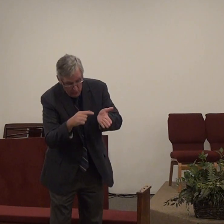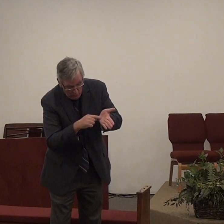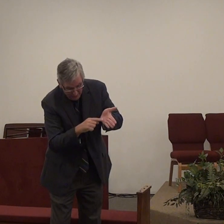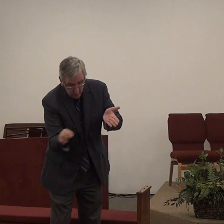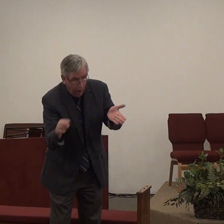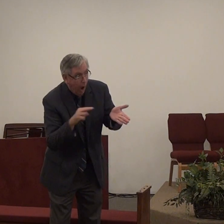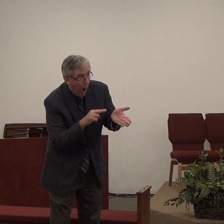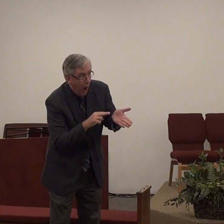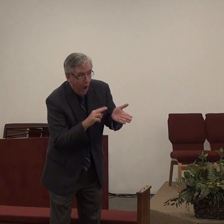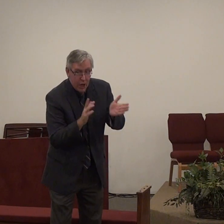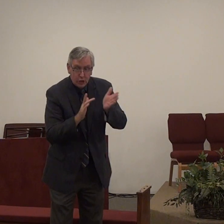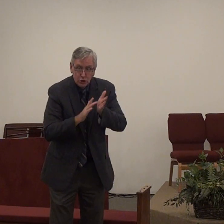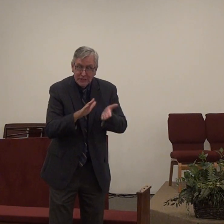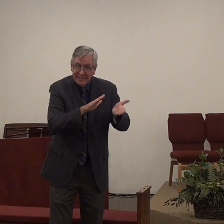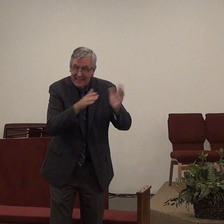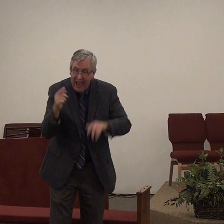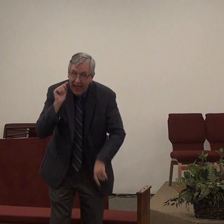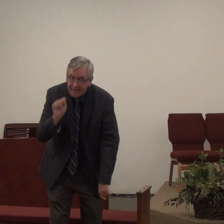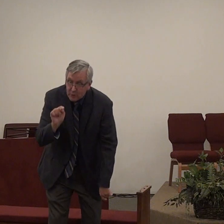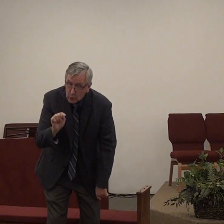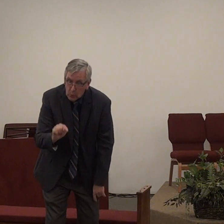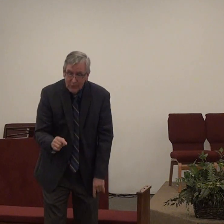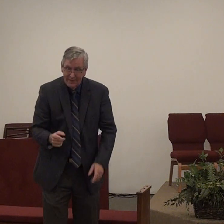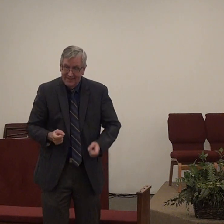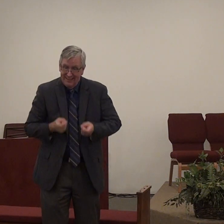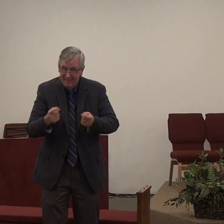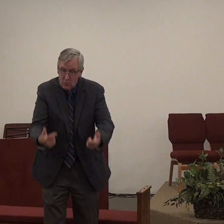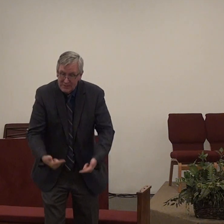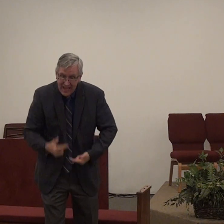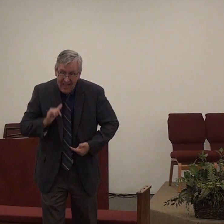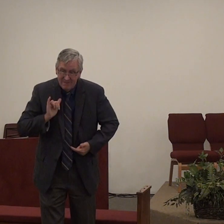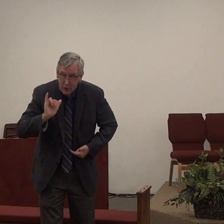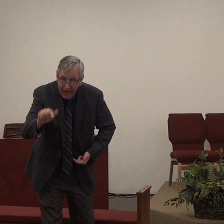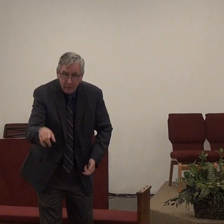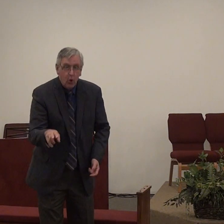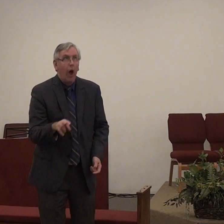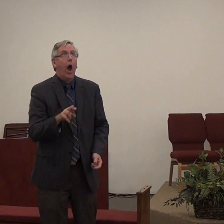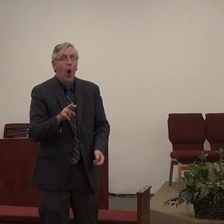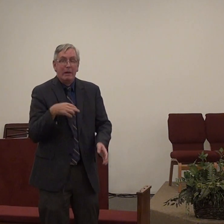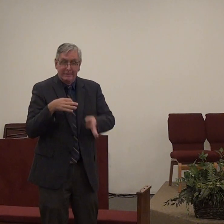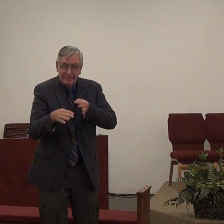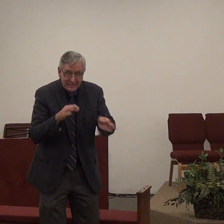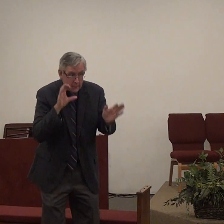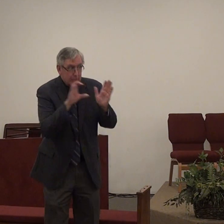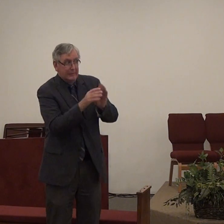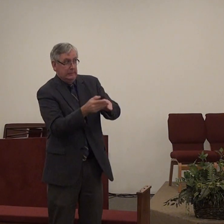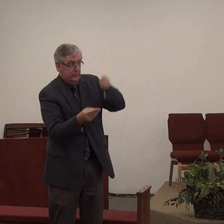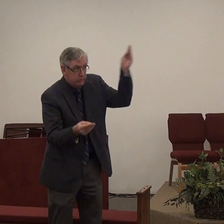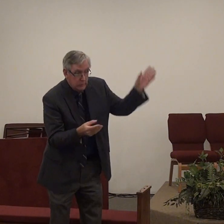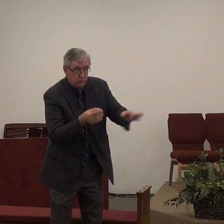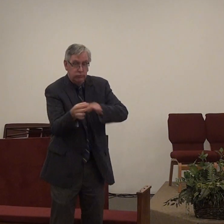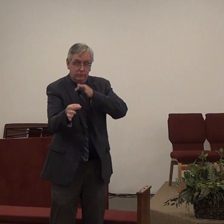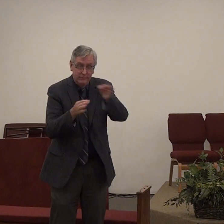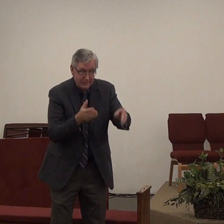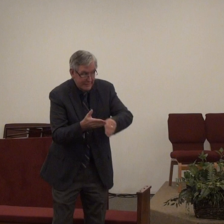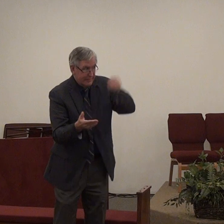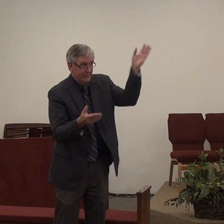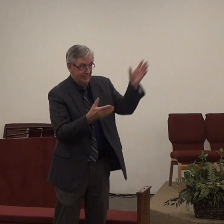Jesus Christ our Lord. And that he told her how Jesus died for her to give her everlasting life. And he turned the pages of that